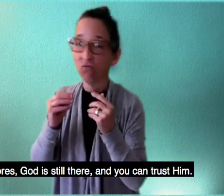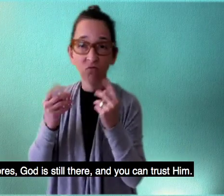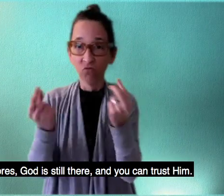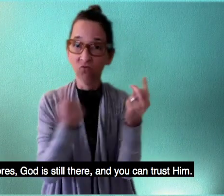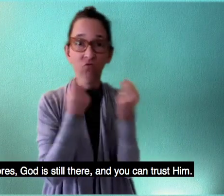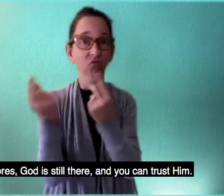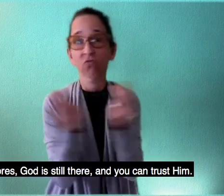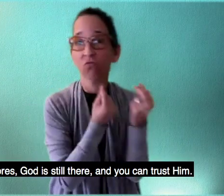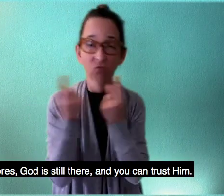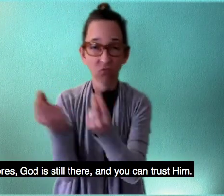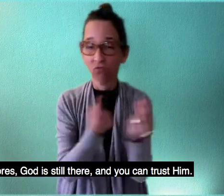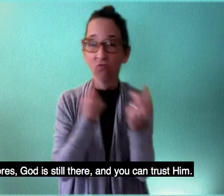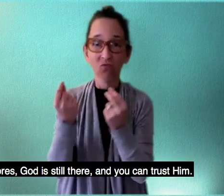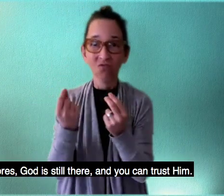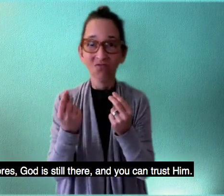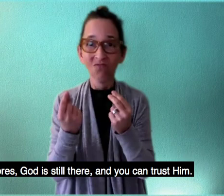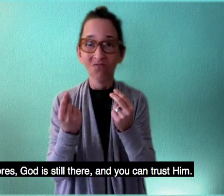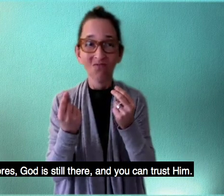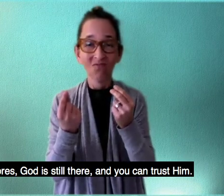or just normal chores.